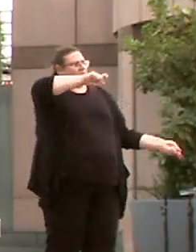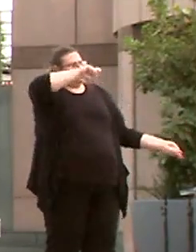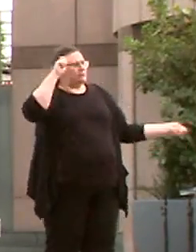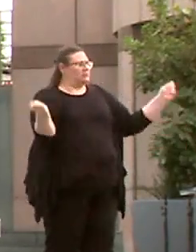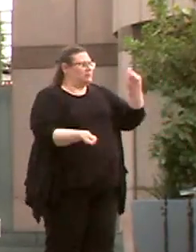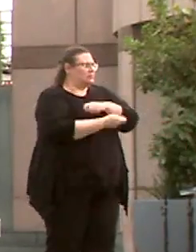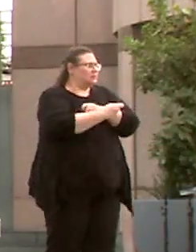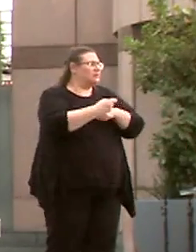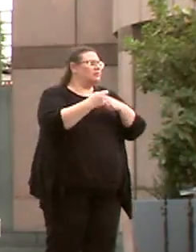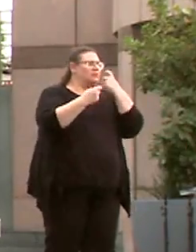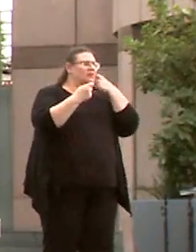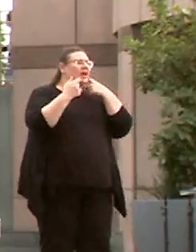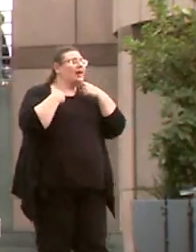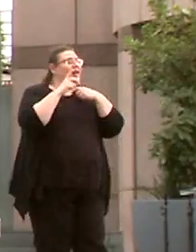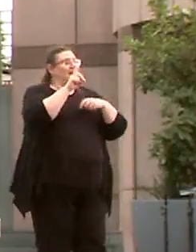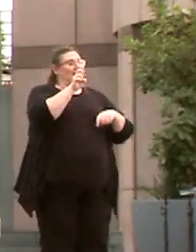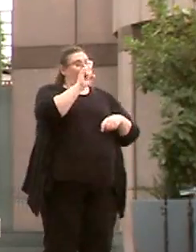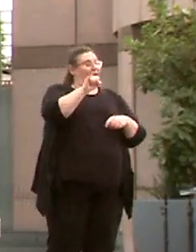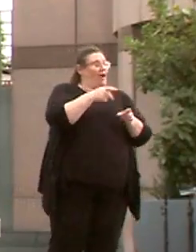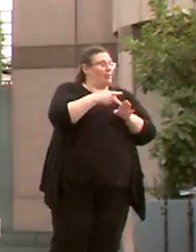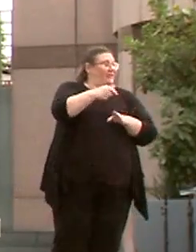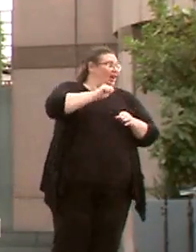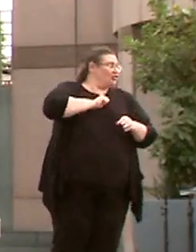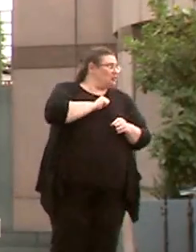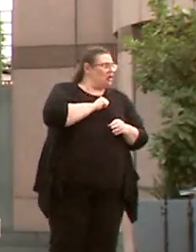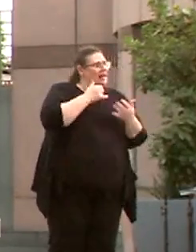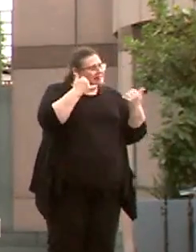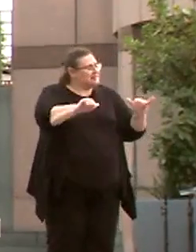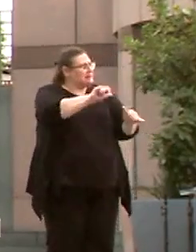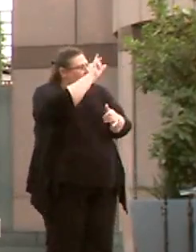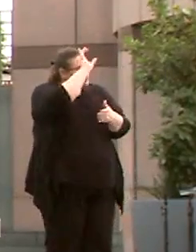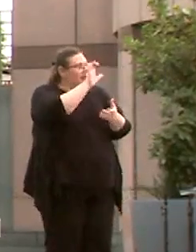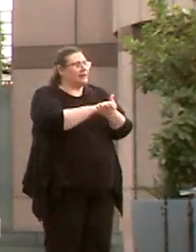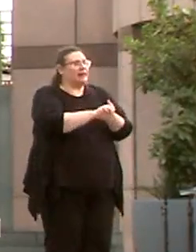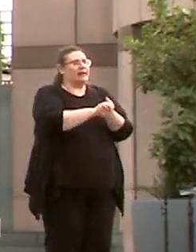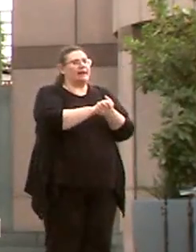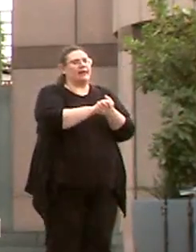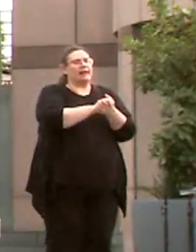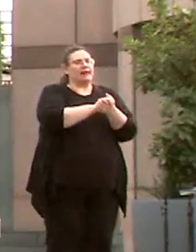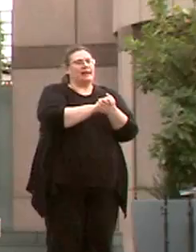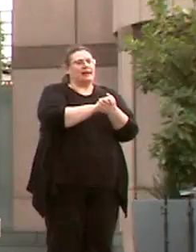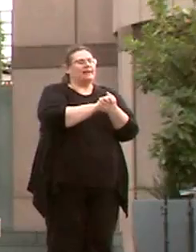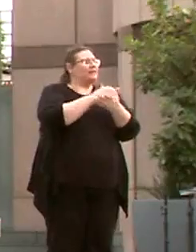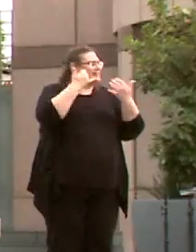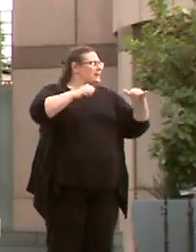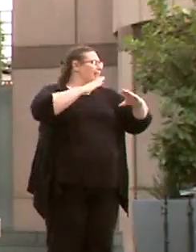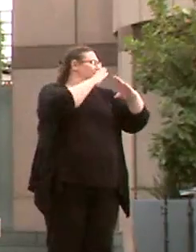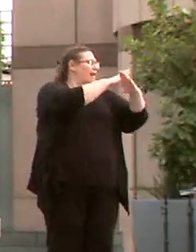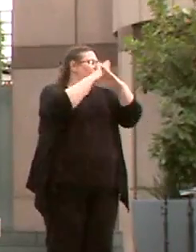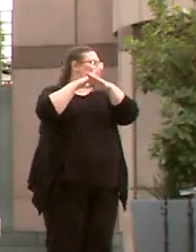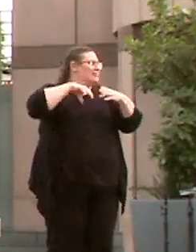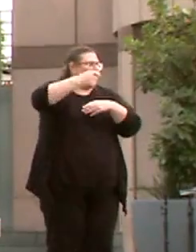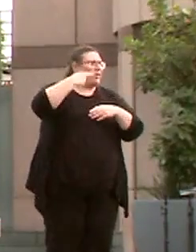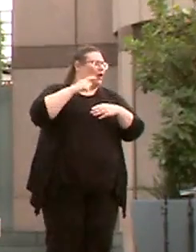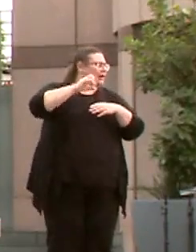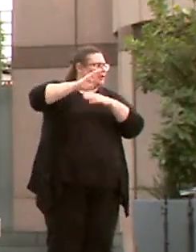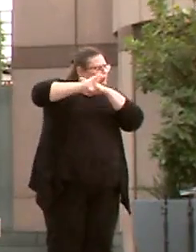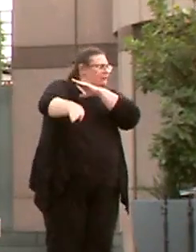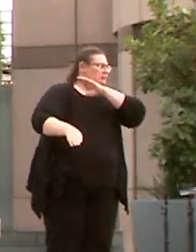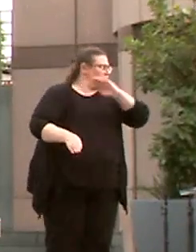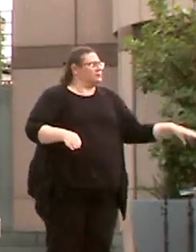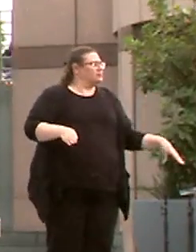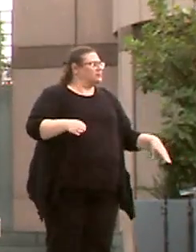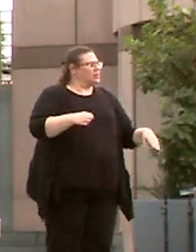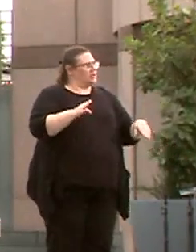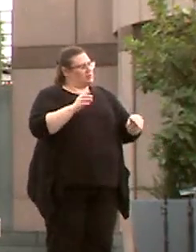though I'm a DEI professional, I still believe that I have to break barriers so that we